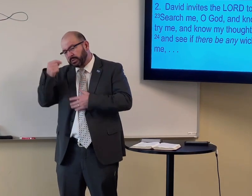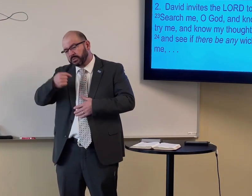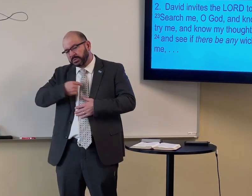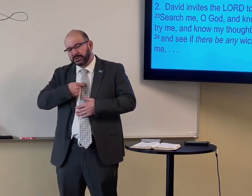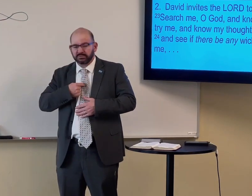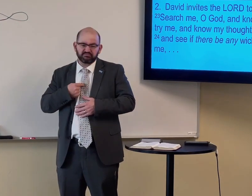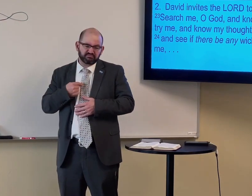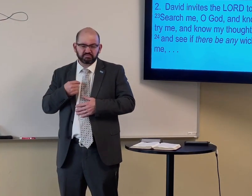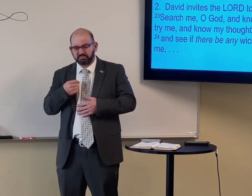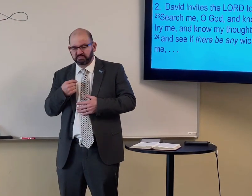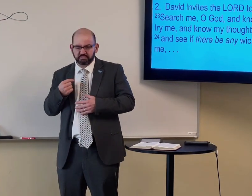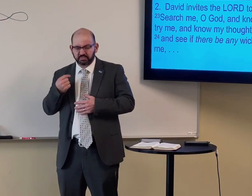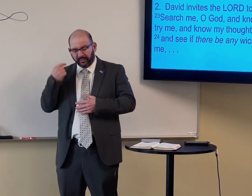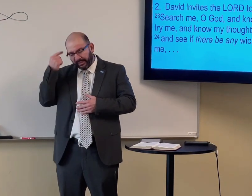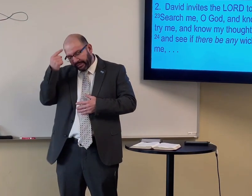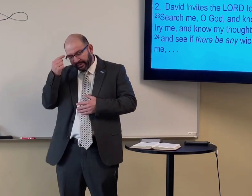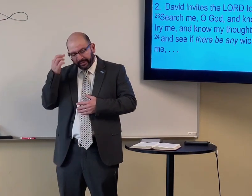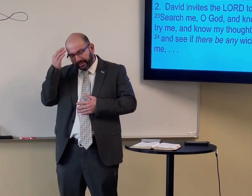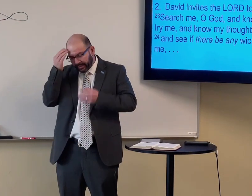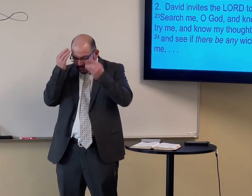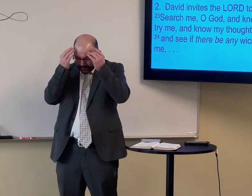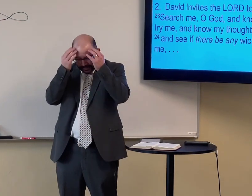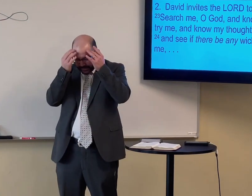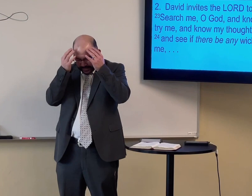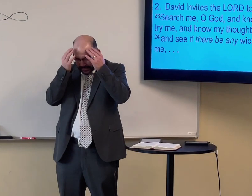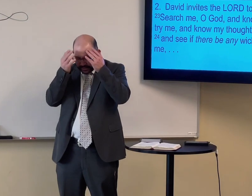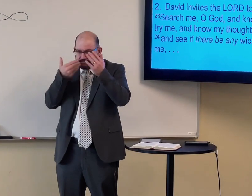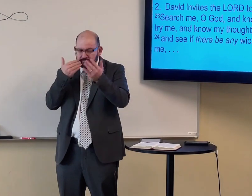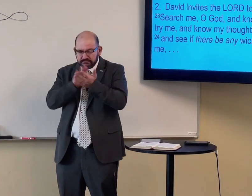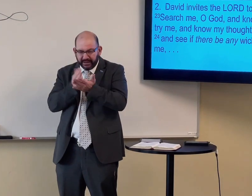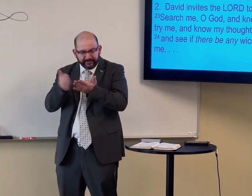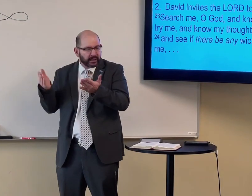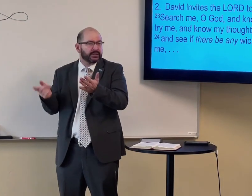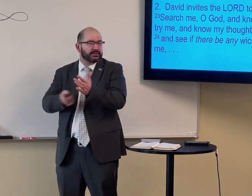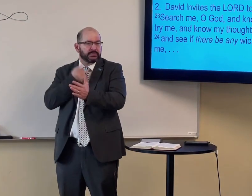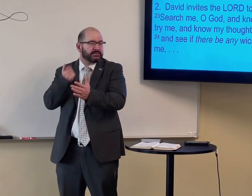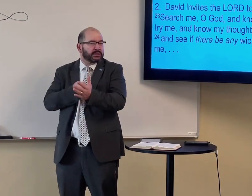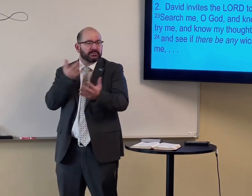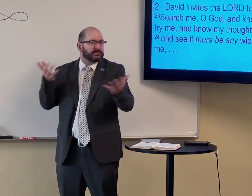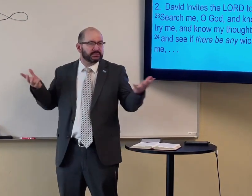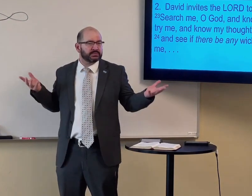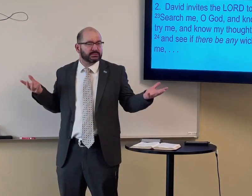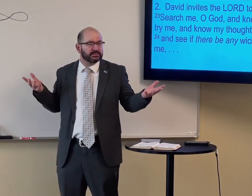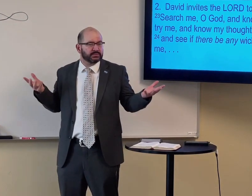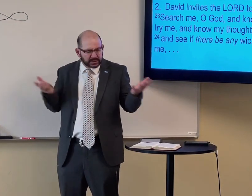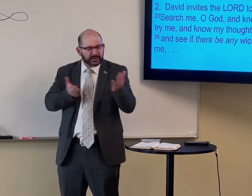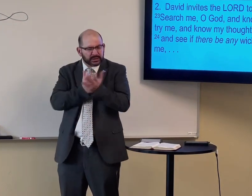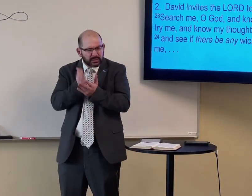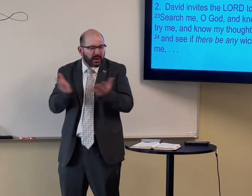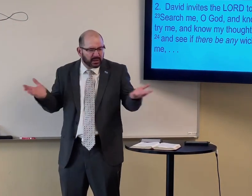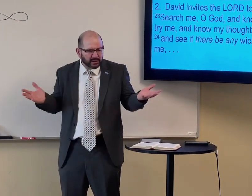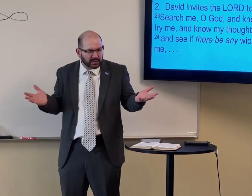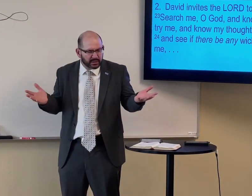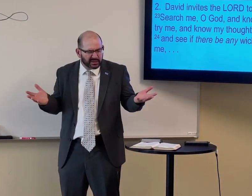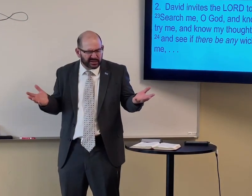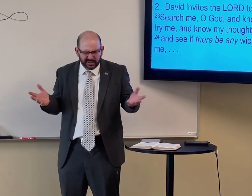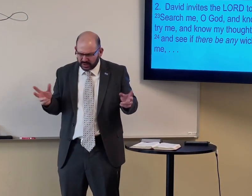It's okay for me to think and contemplate and meditate on things that I know I'm not supposed